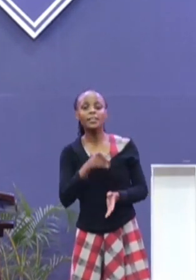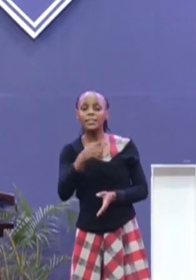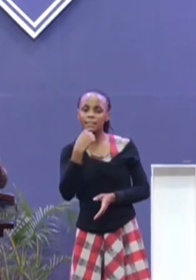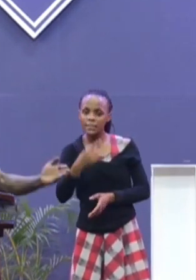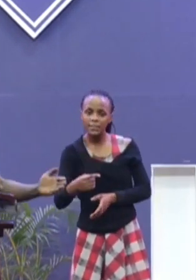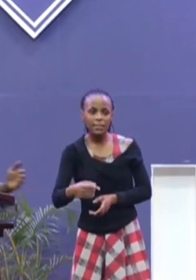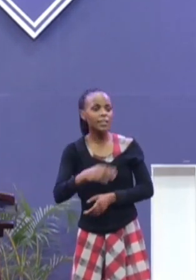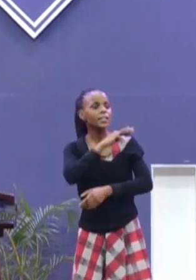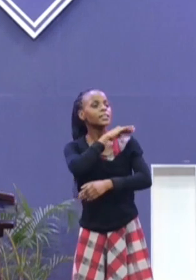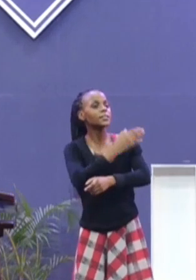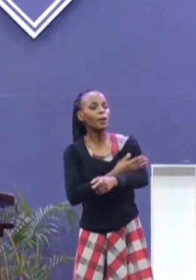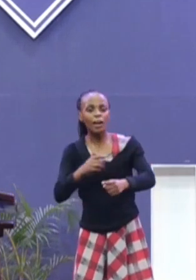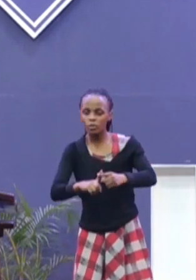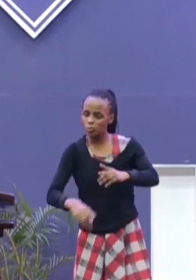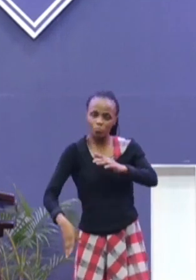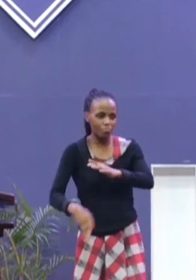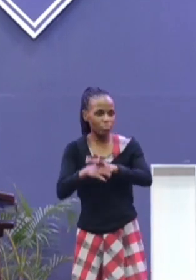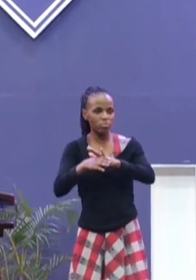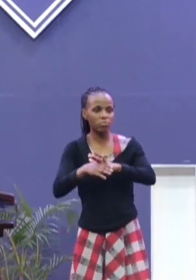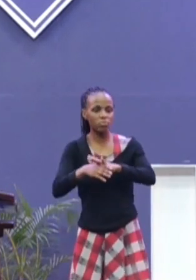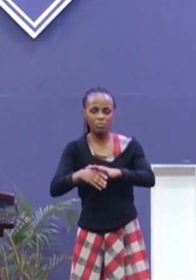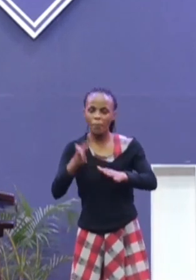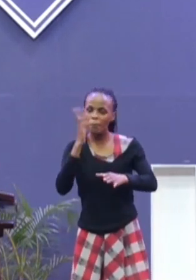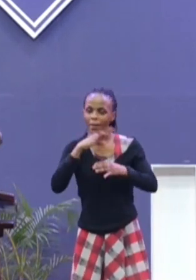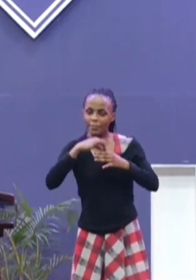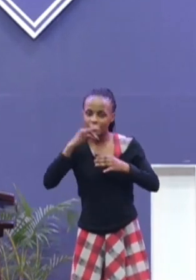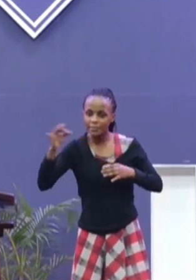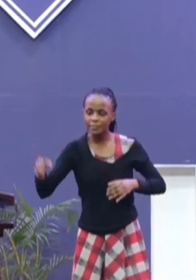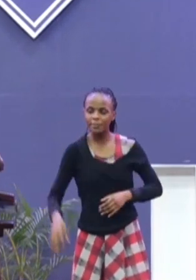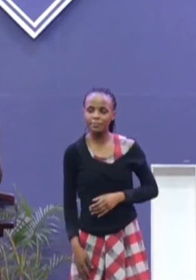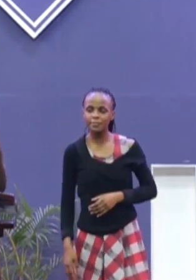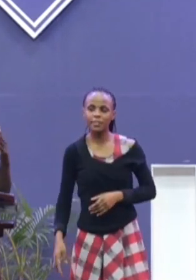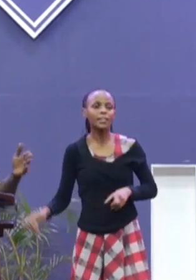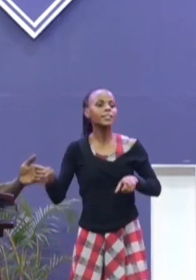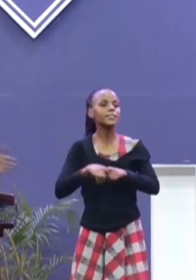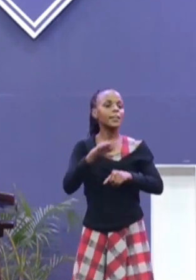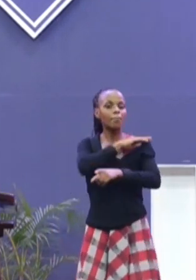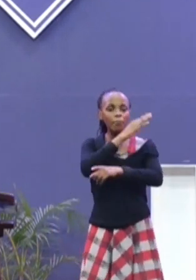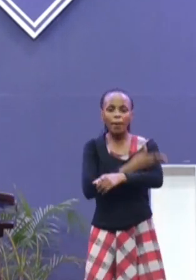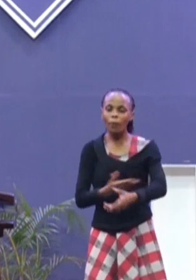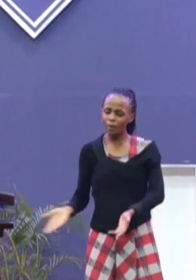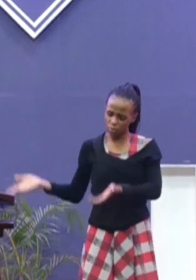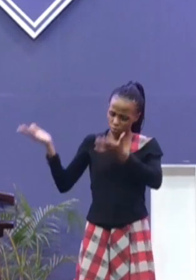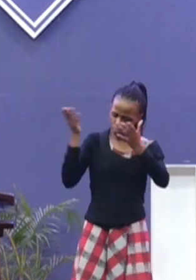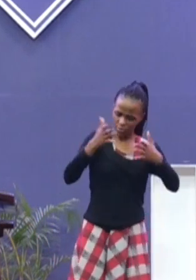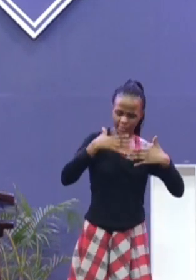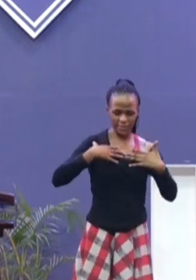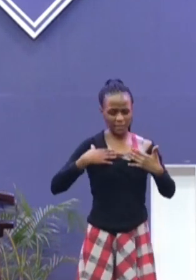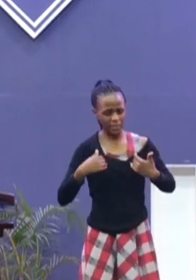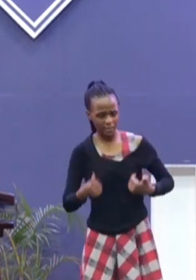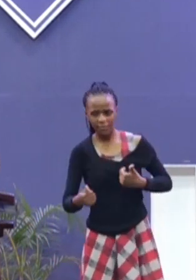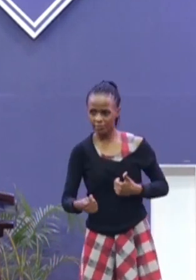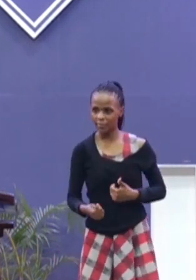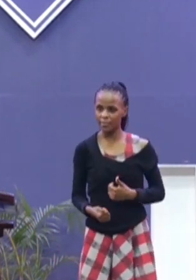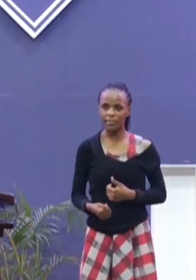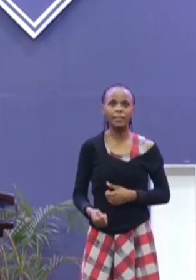to drive out demons. Era n'agamba gano maanyi gakuba baddayimooni. It is power to cause healing. Gano maanyi agaleeta